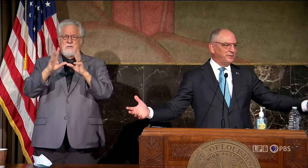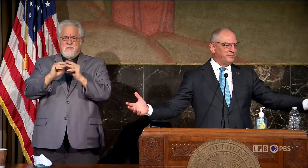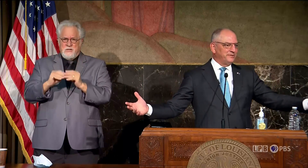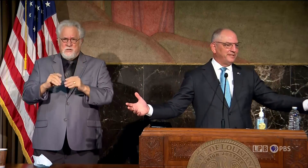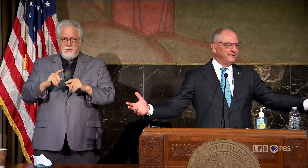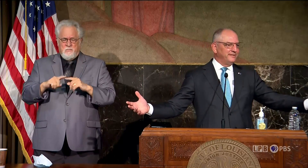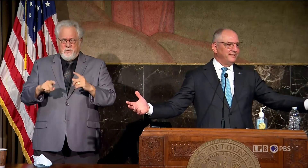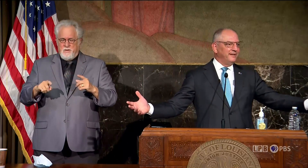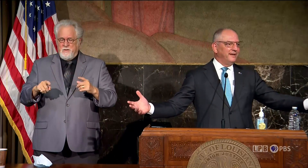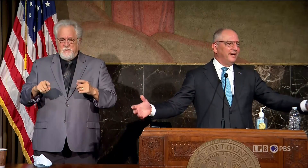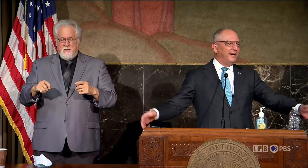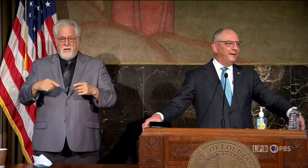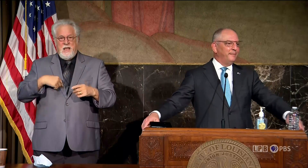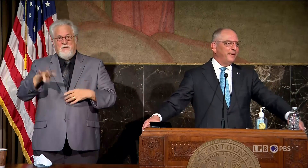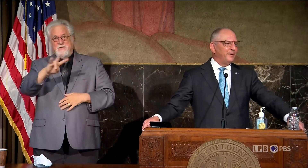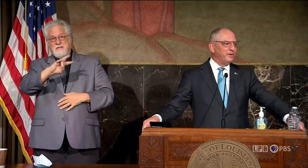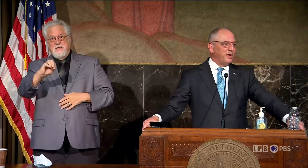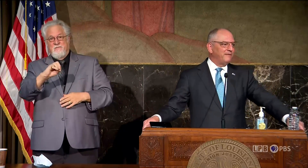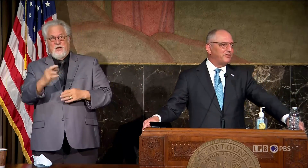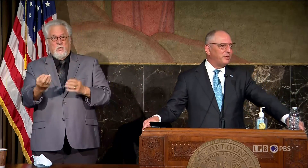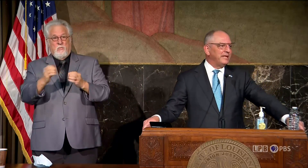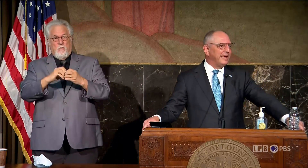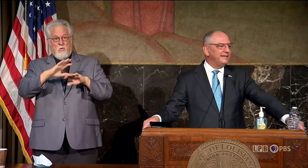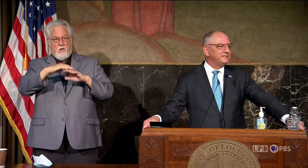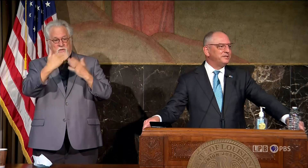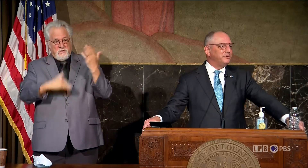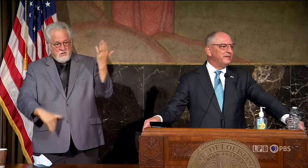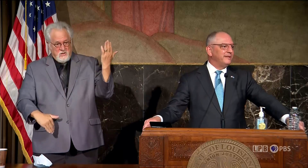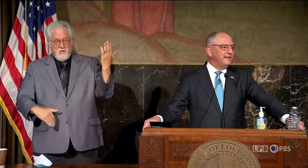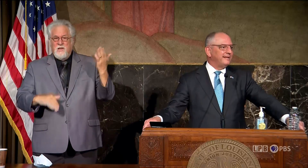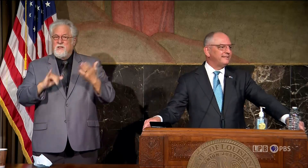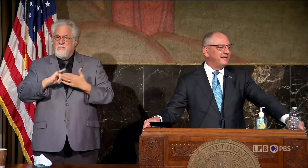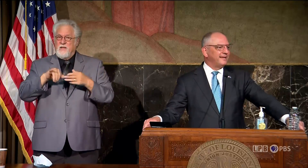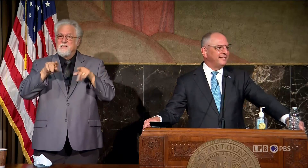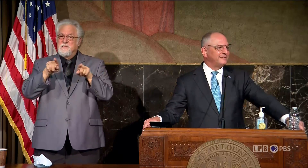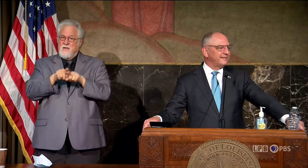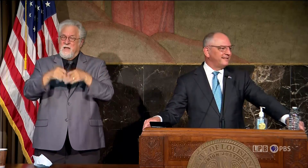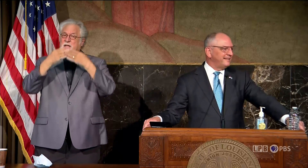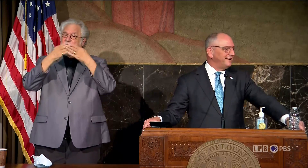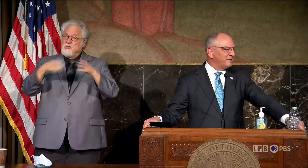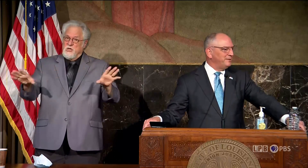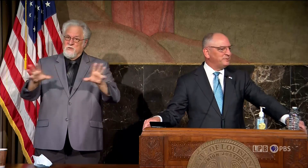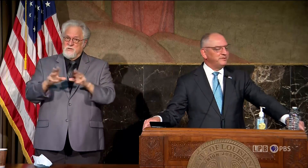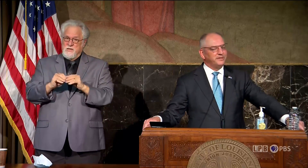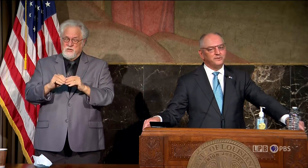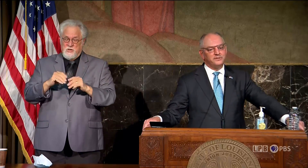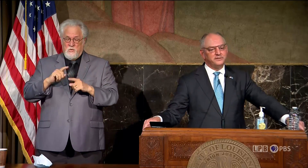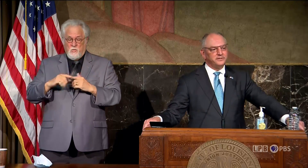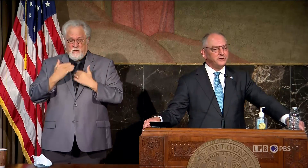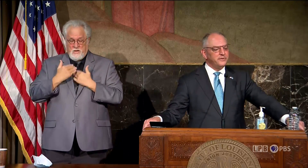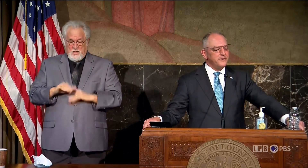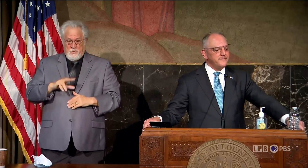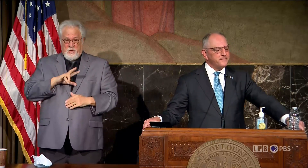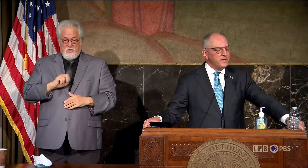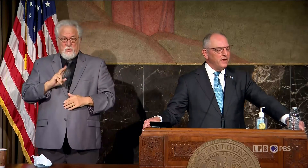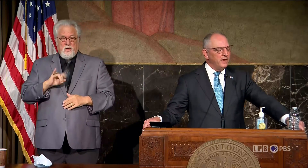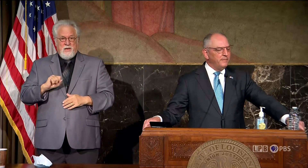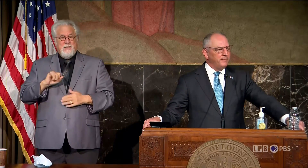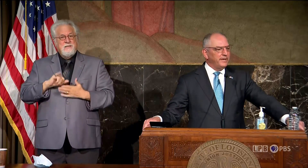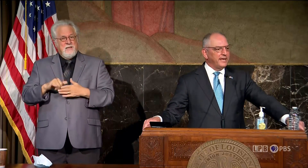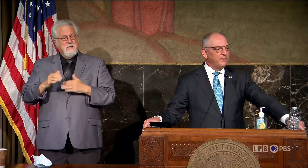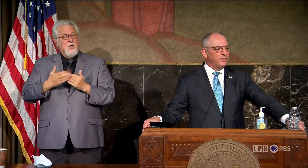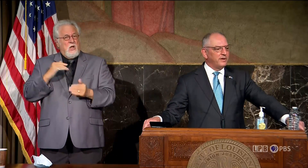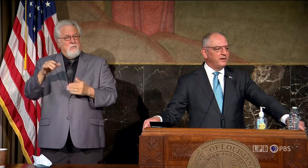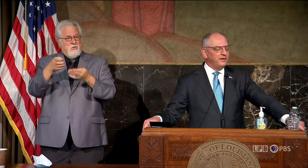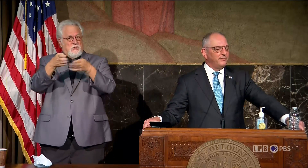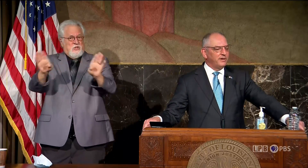like a general session. And when you have 30 days to do it, then that gets close to a general session too.